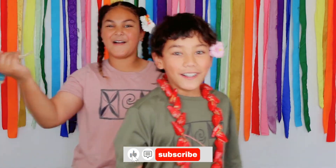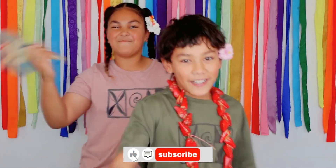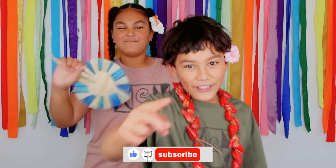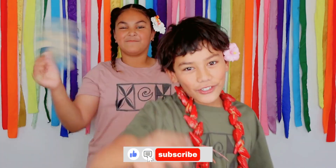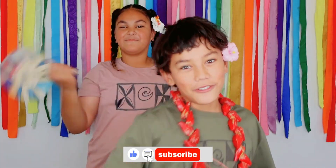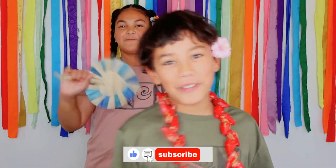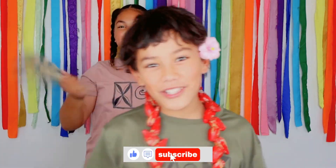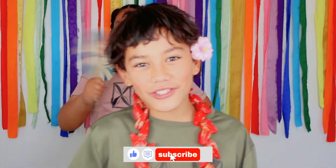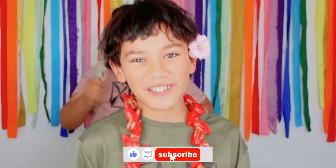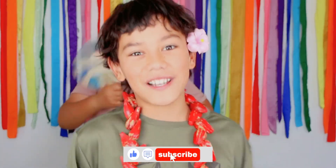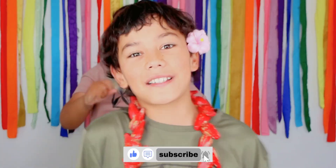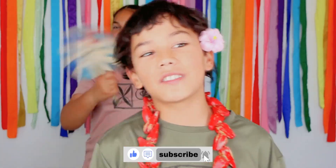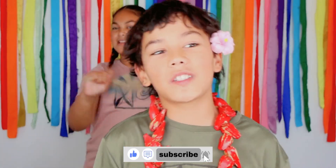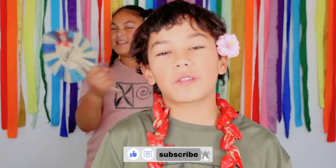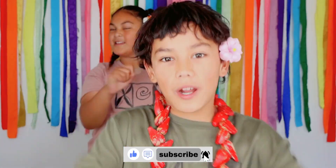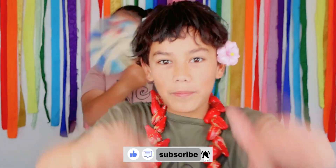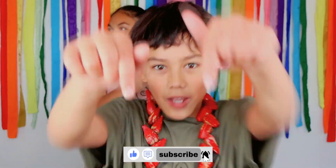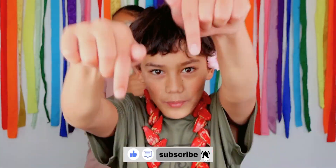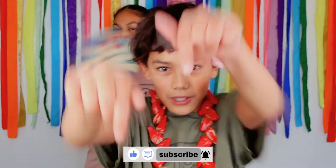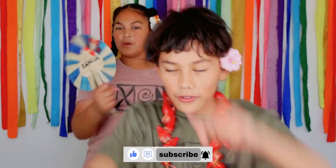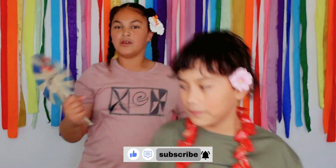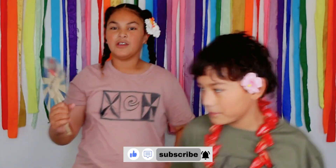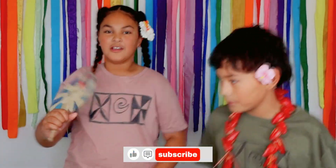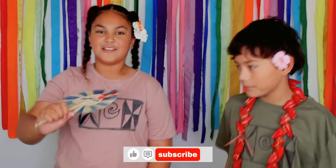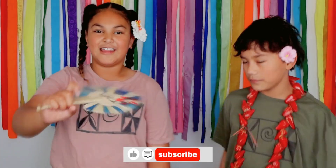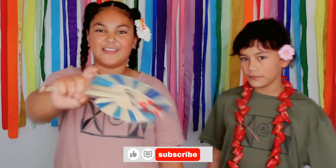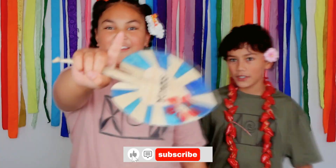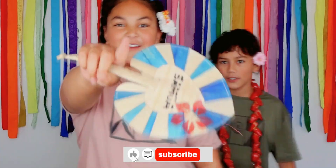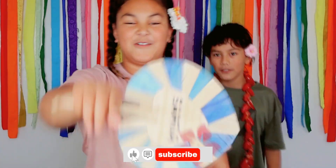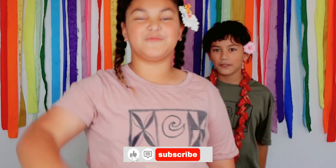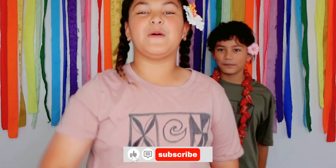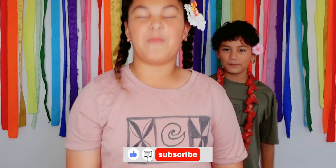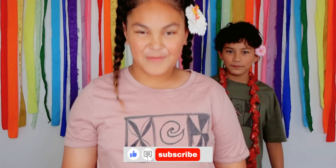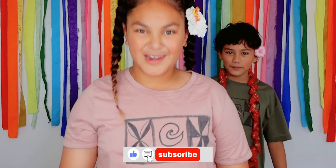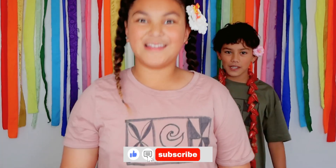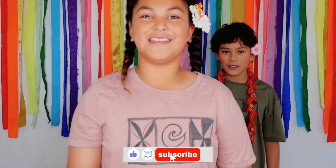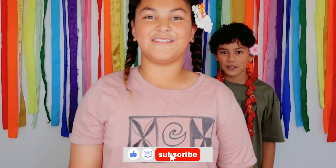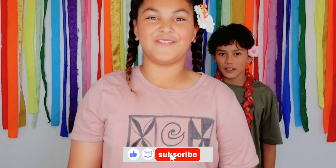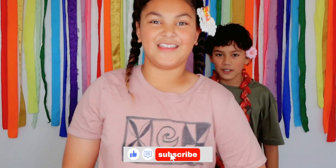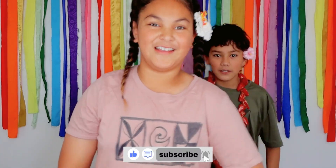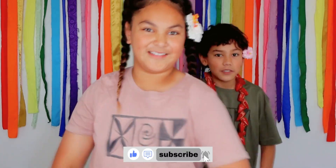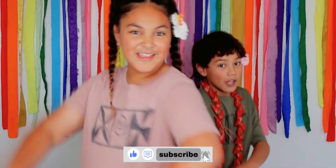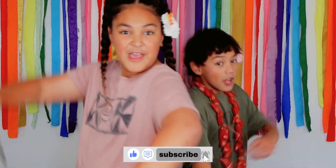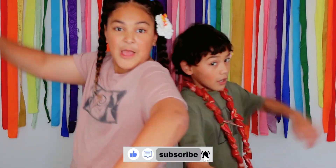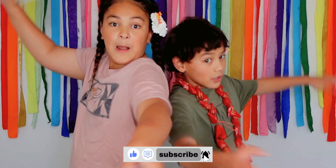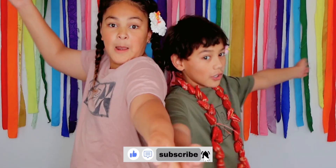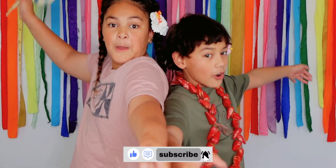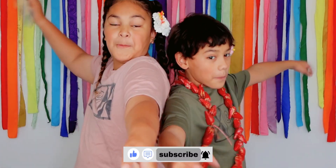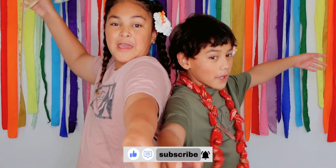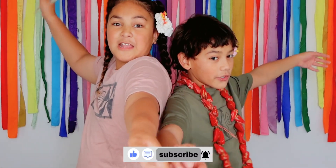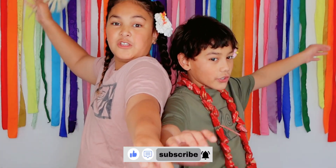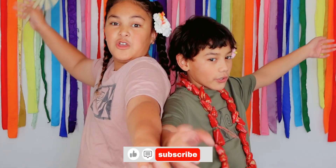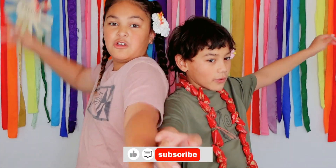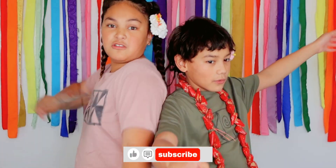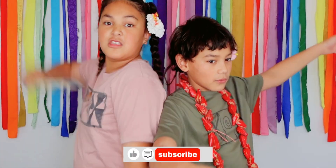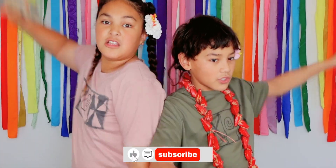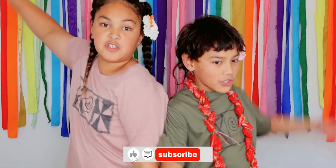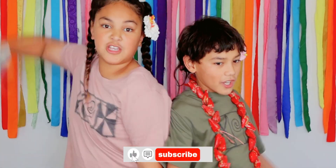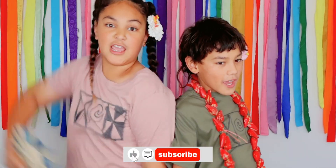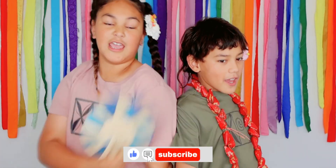Hey you, make sure to like and subscribe down below so that you can watch my mum and auntie's videos. Loopy Tunes!